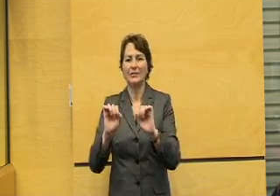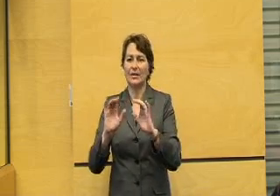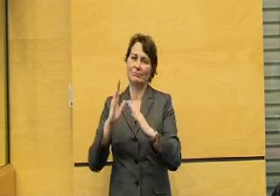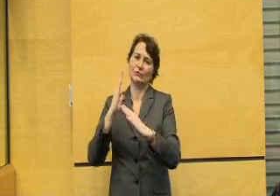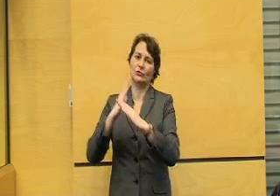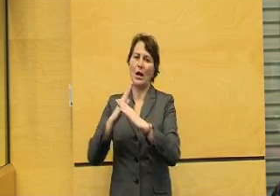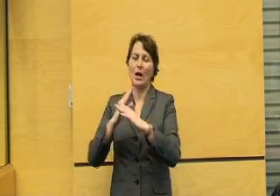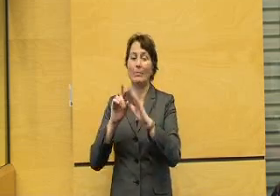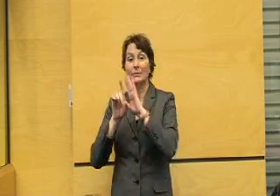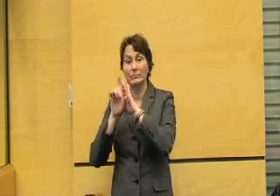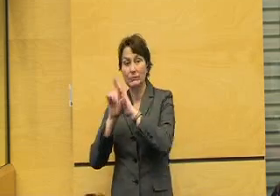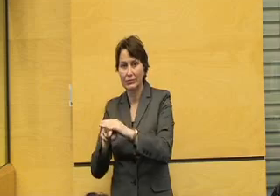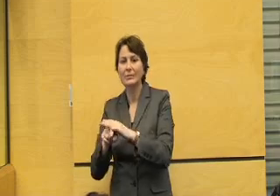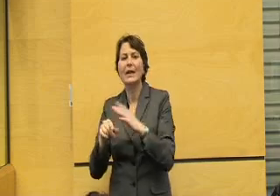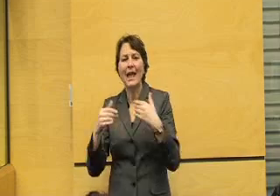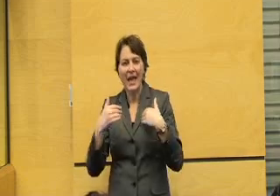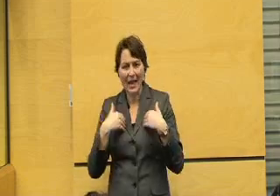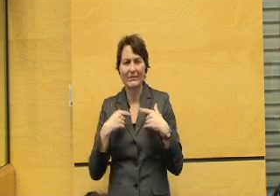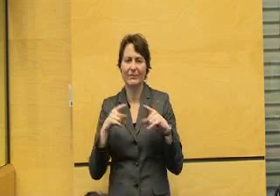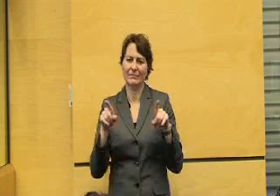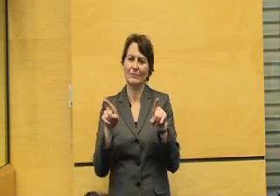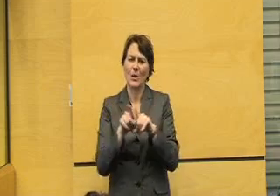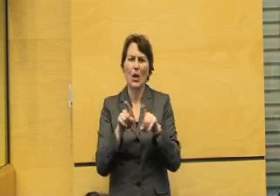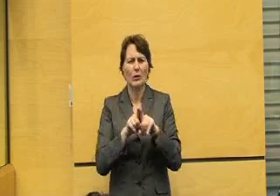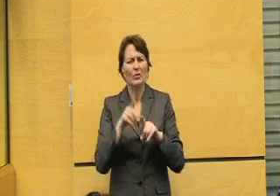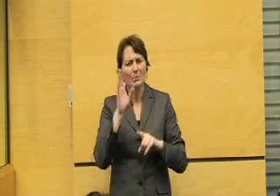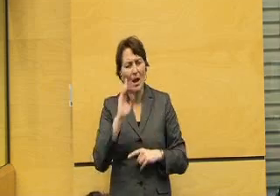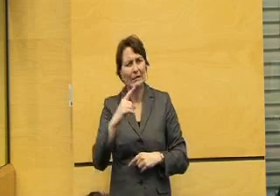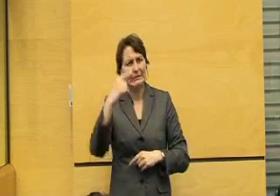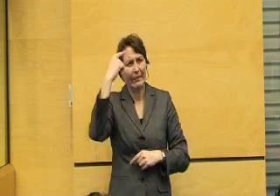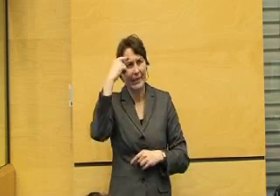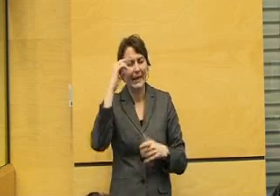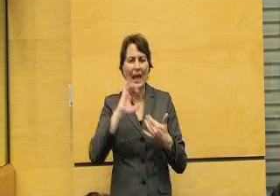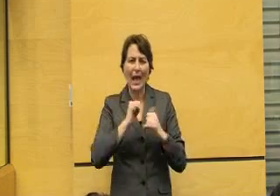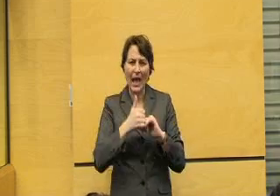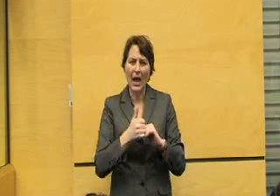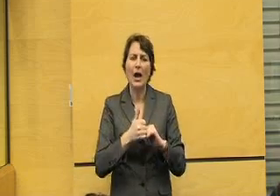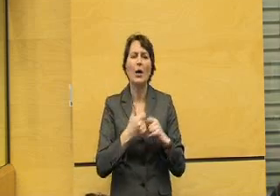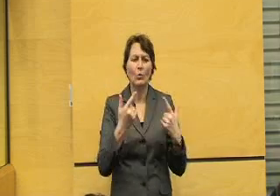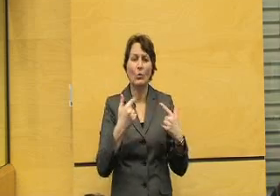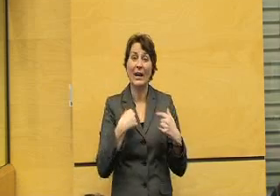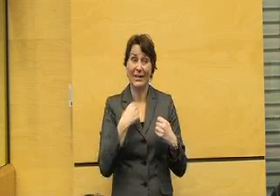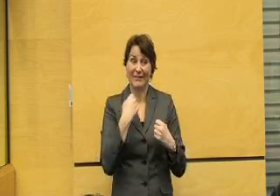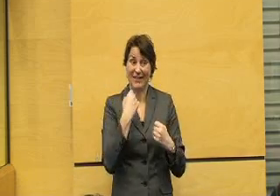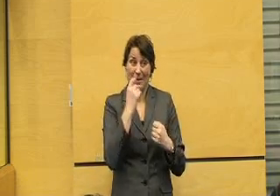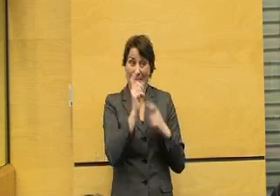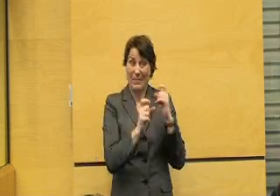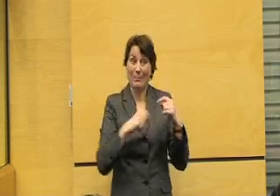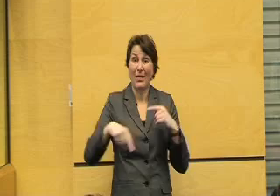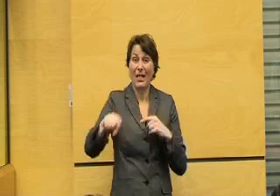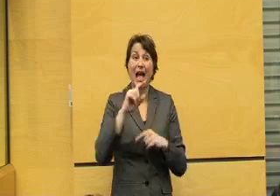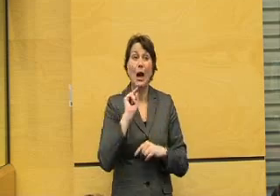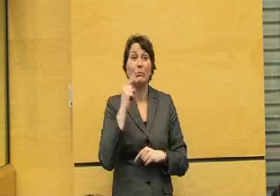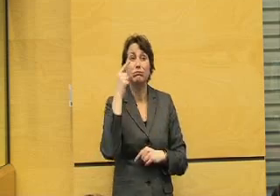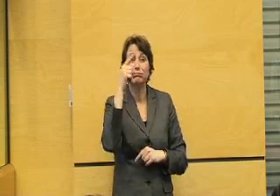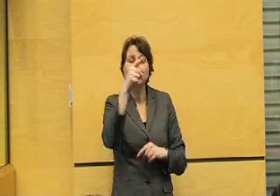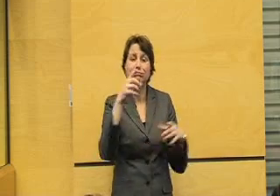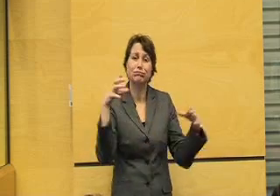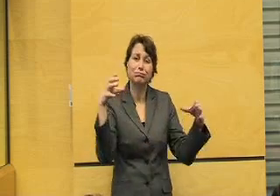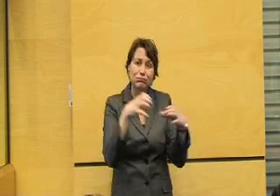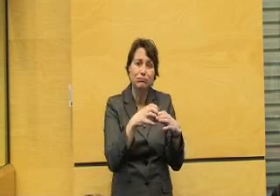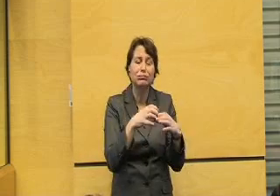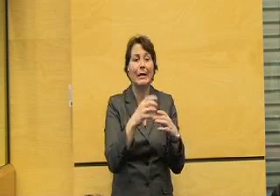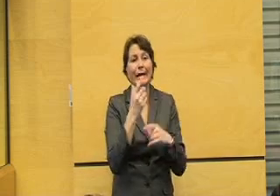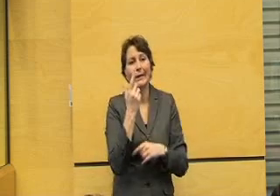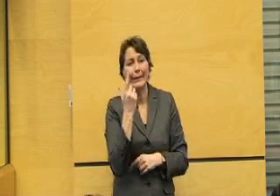and intersectional discrimination, because we have to remember that there are indigenous people with disabilities, women with